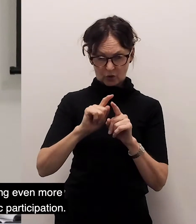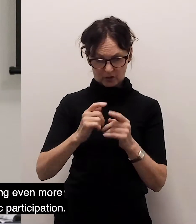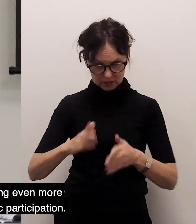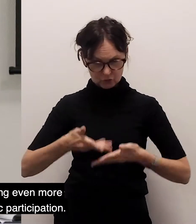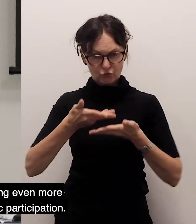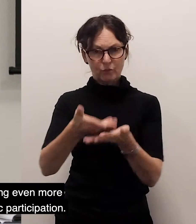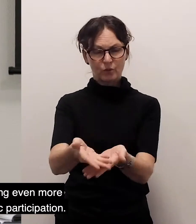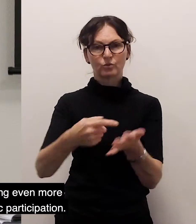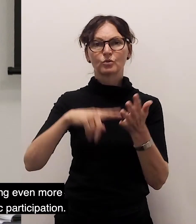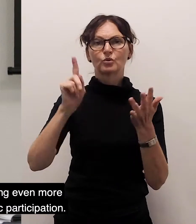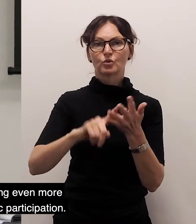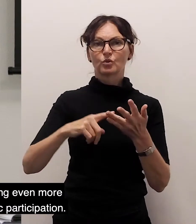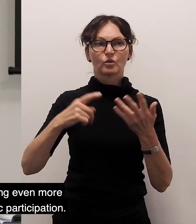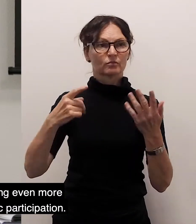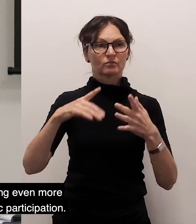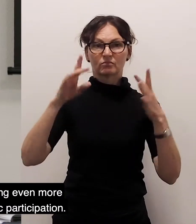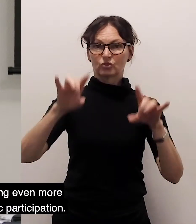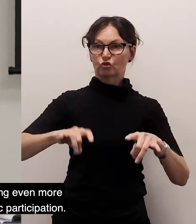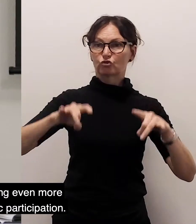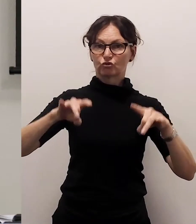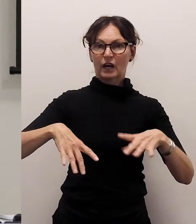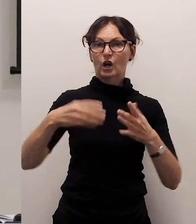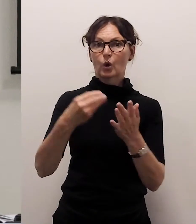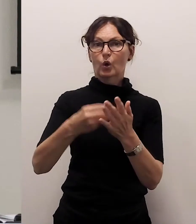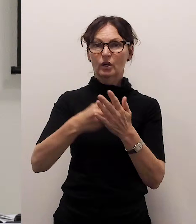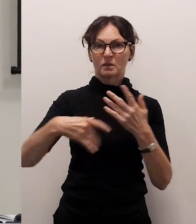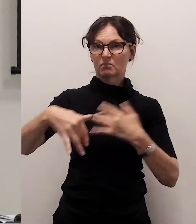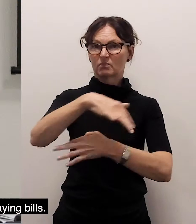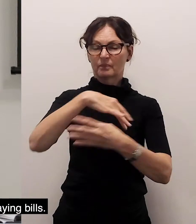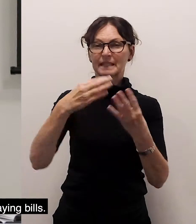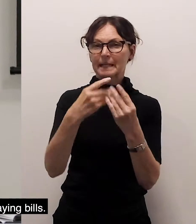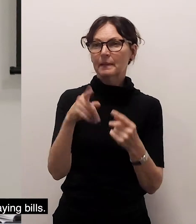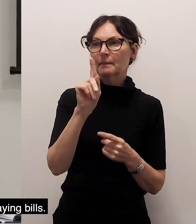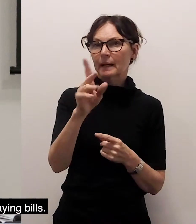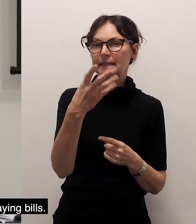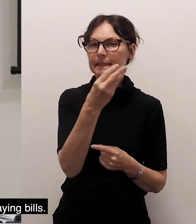There's something even more basic in economic participation.